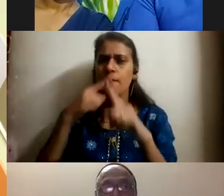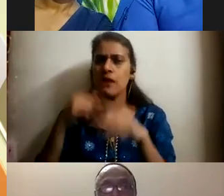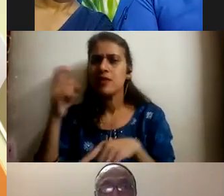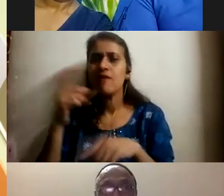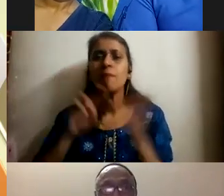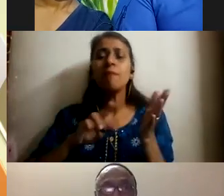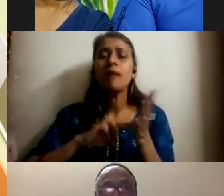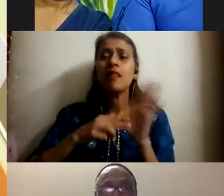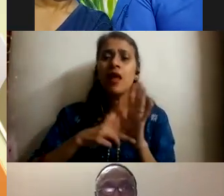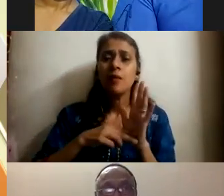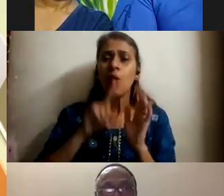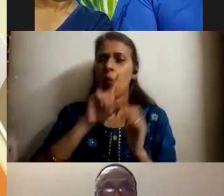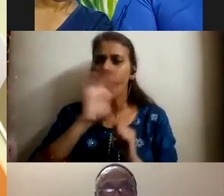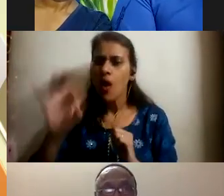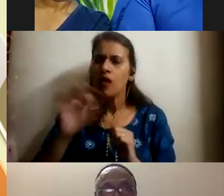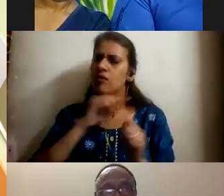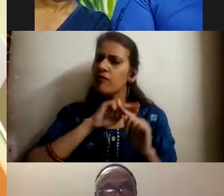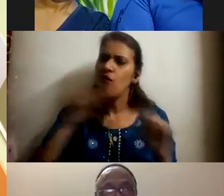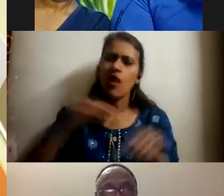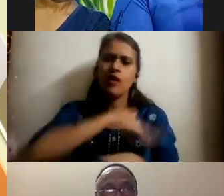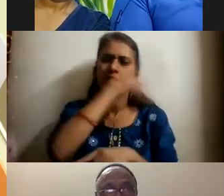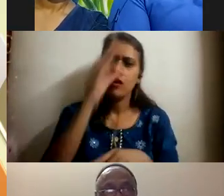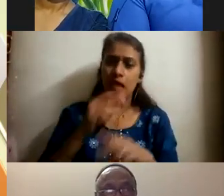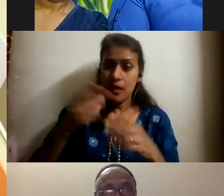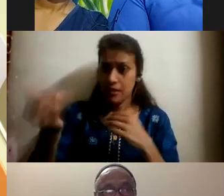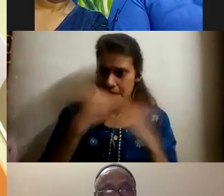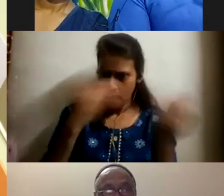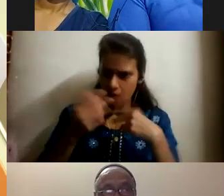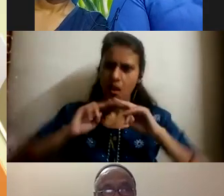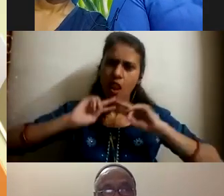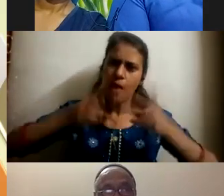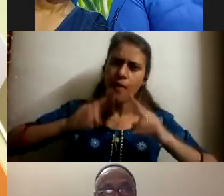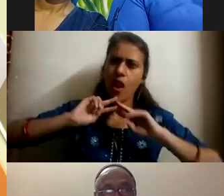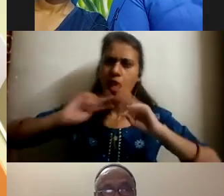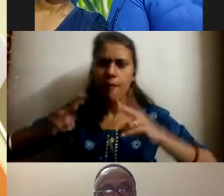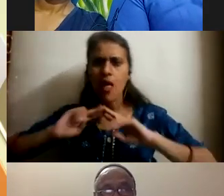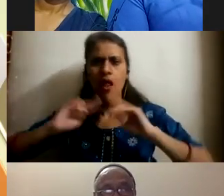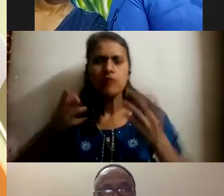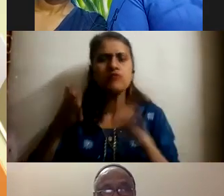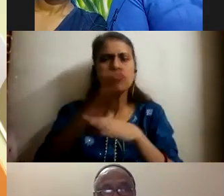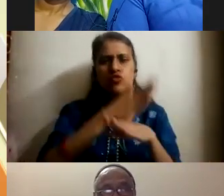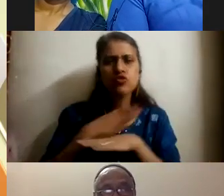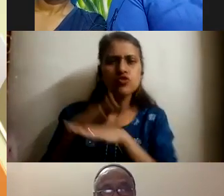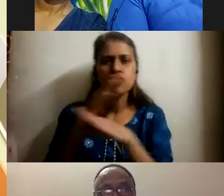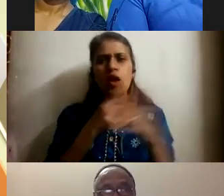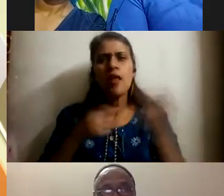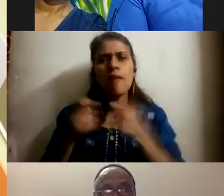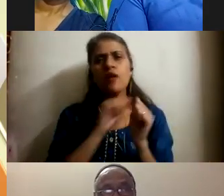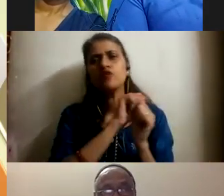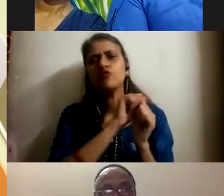ya Soumya kuch dalegi, and then we give replies, and then every entrepreneur shares.